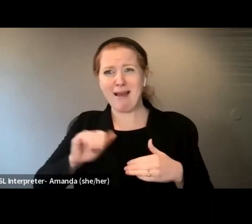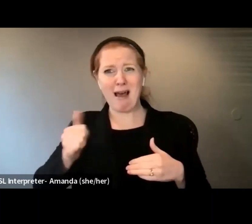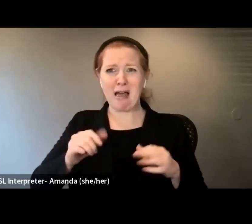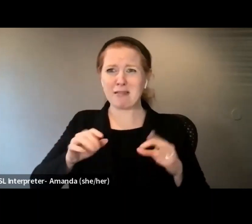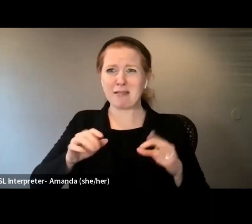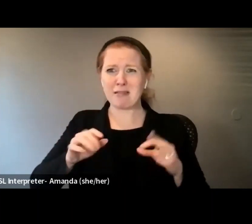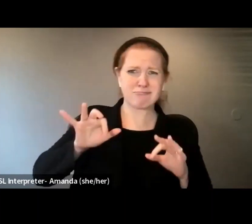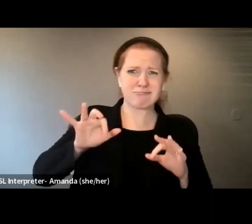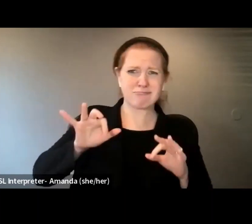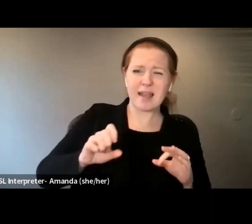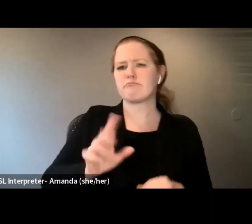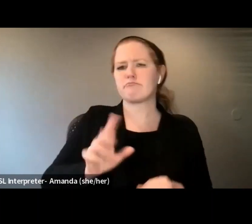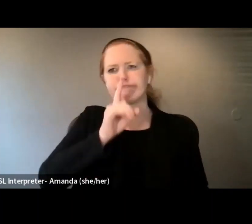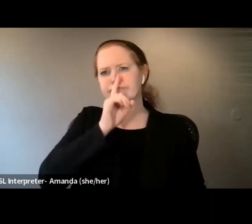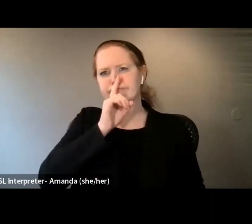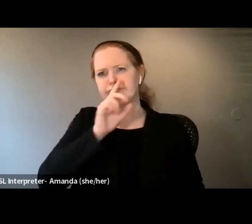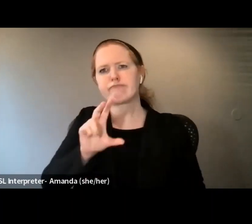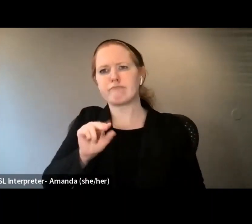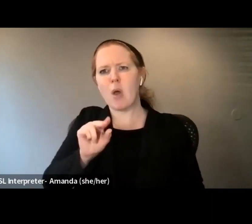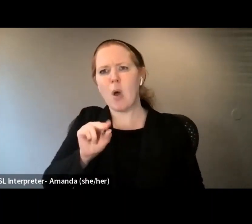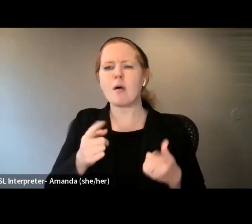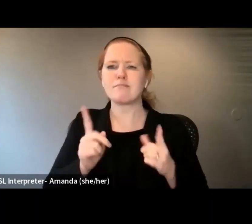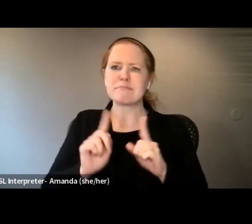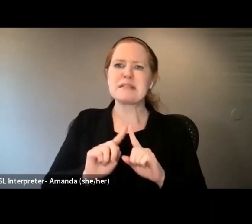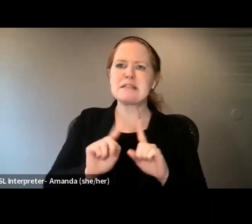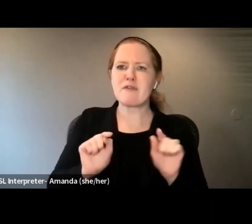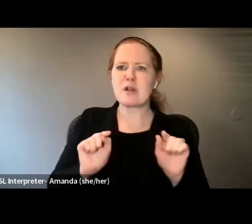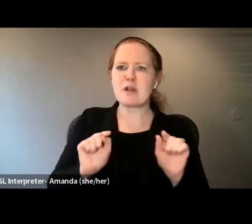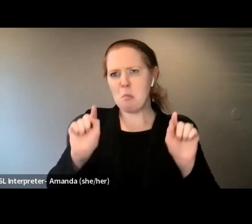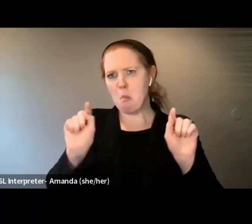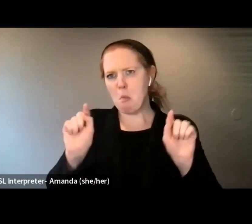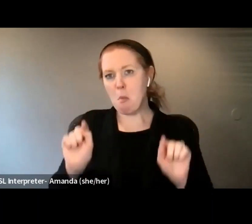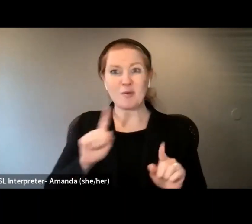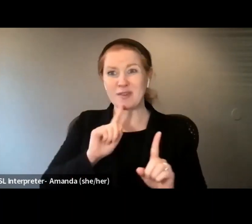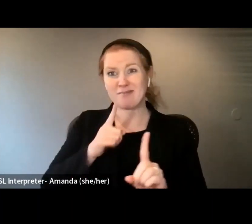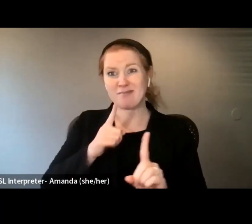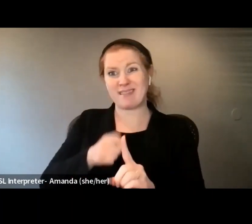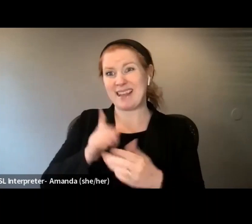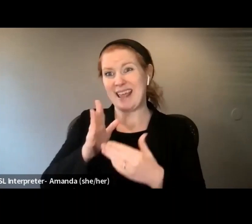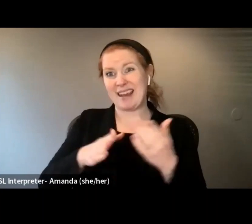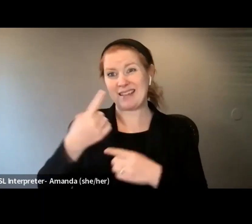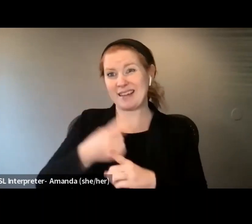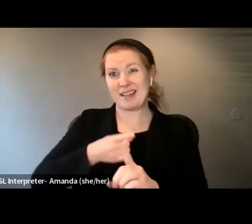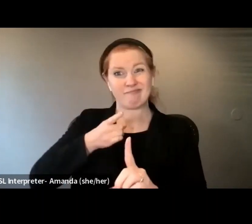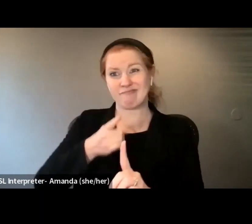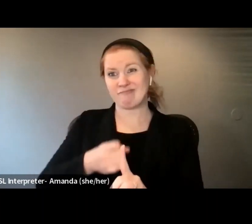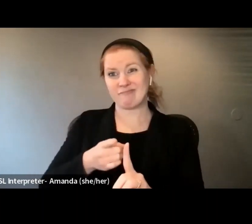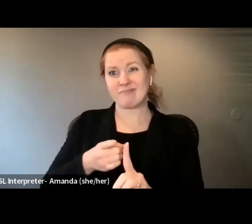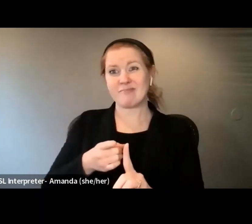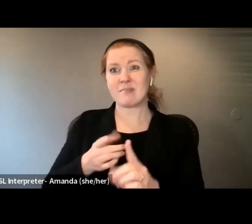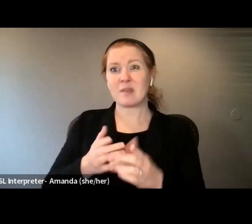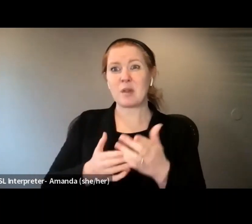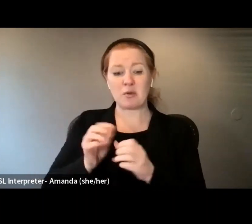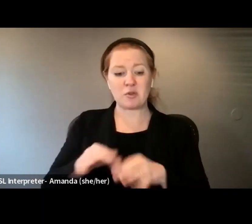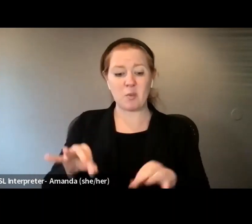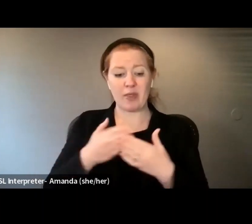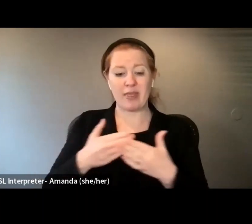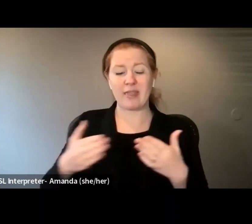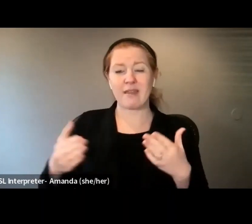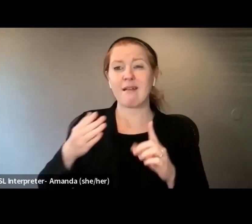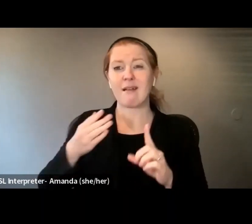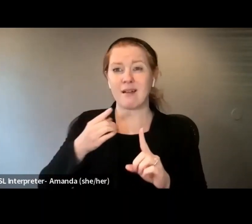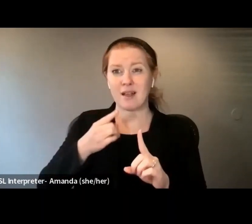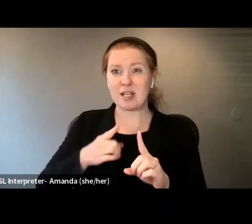but there's just some differences. Although at the end of the day, the most important thing is that